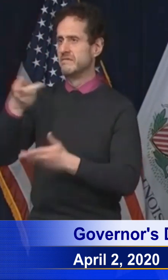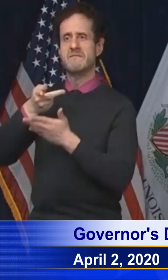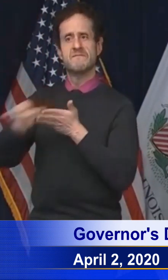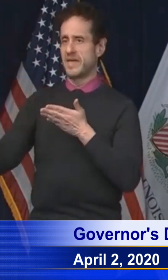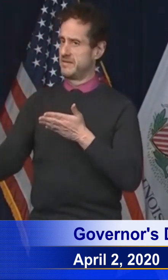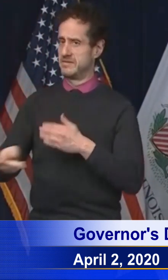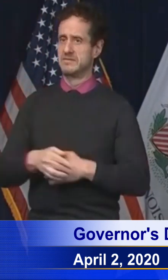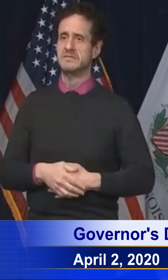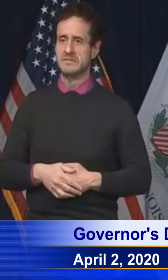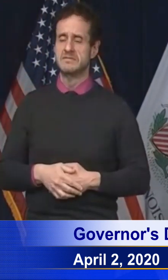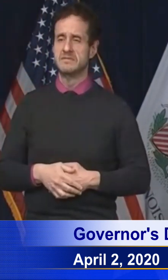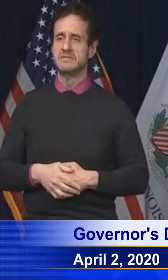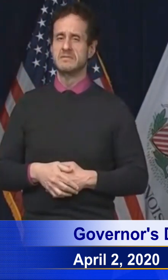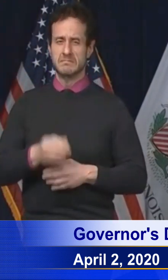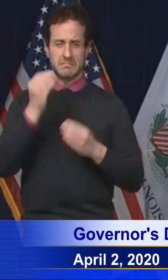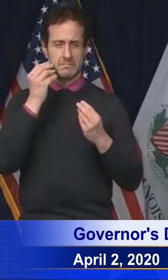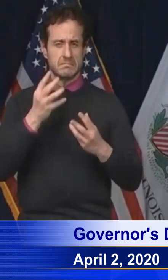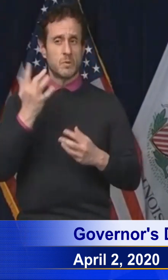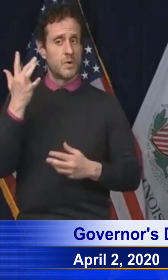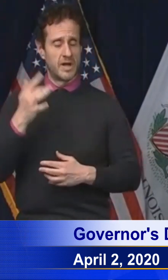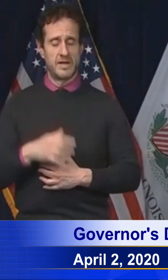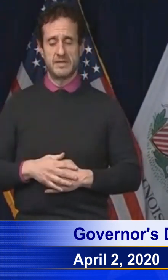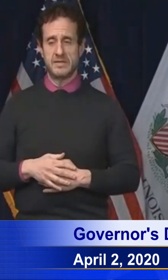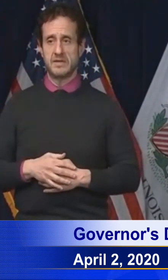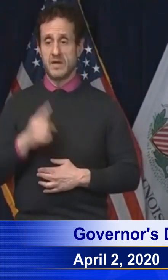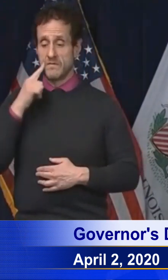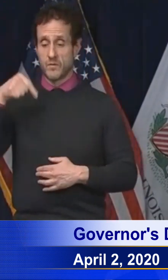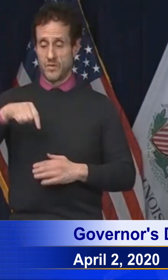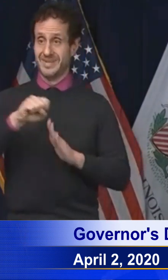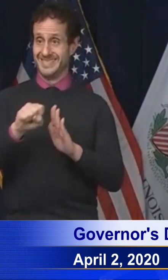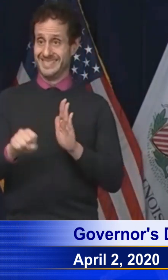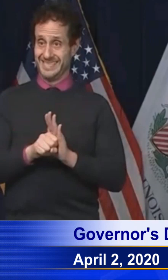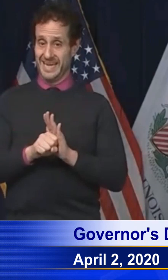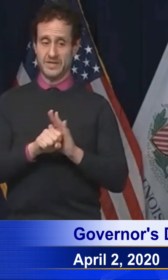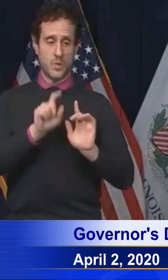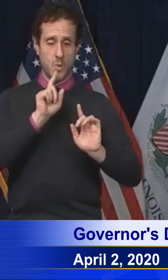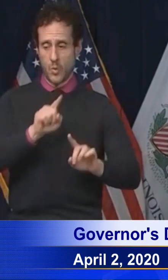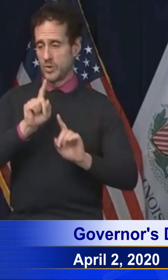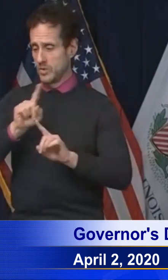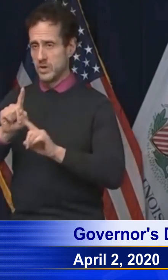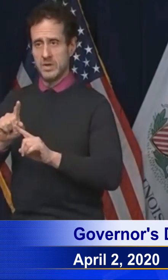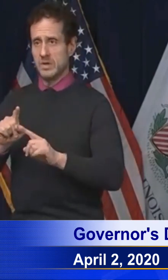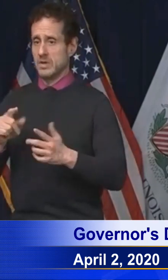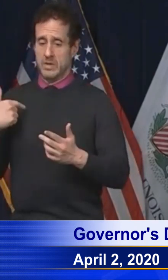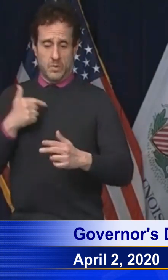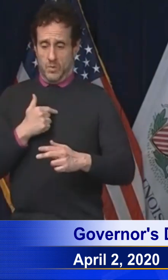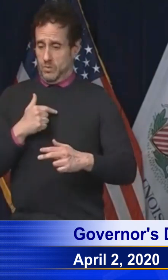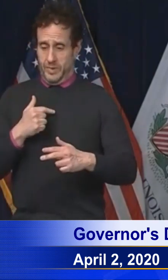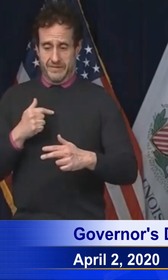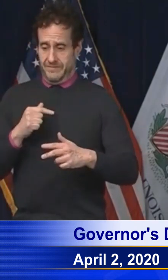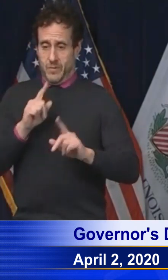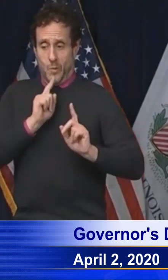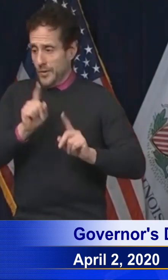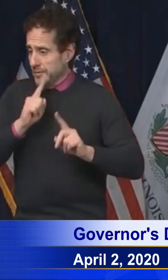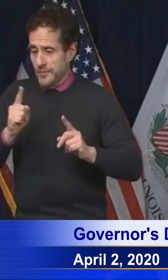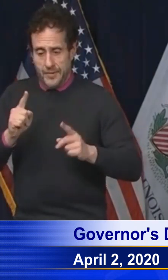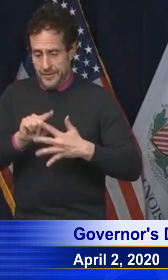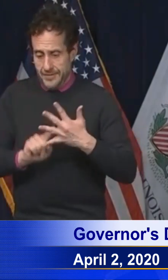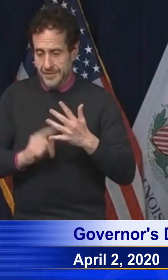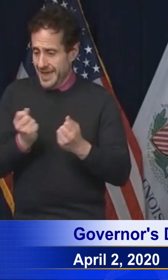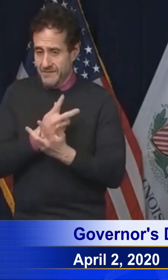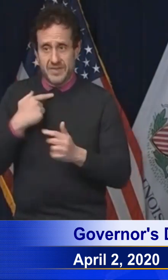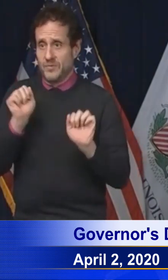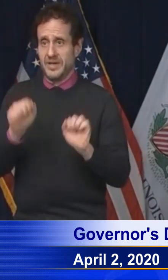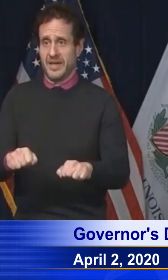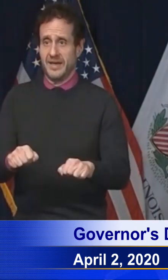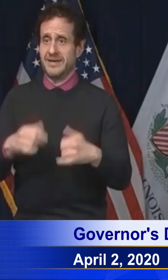telling you this because I want you to know that in terms of state action, state orders, We've nearly exhausted every avenue available. Now